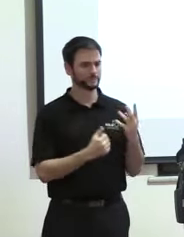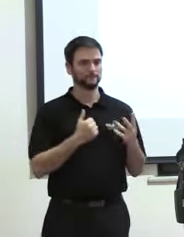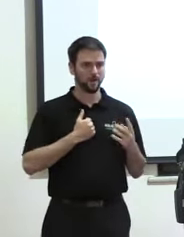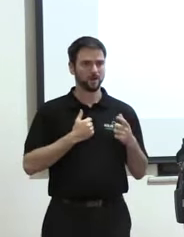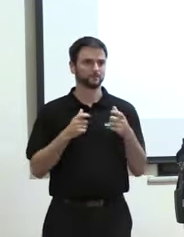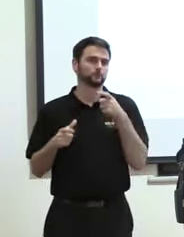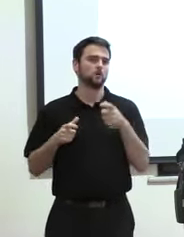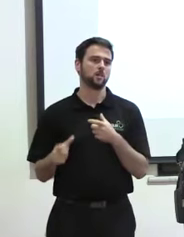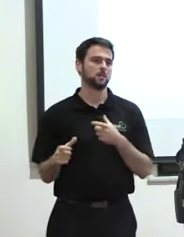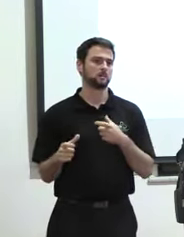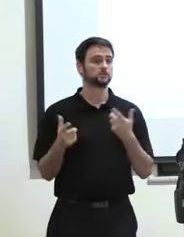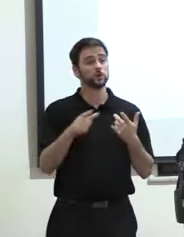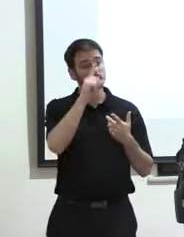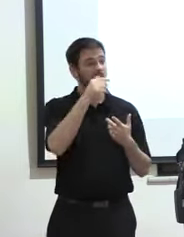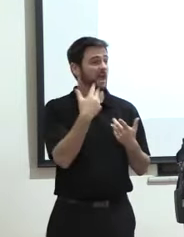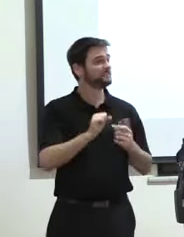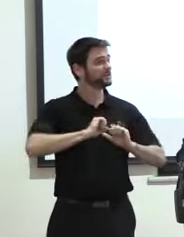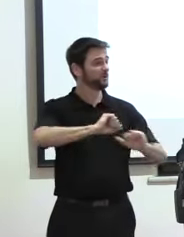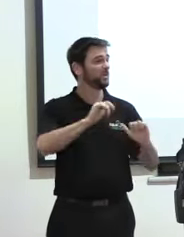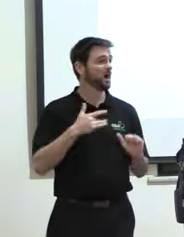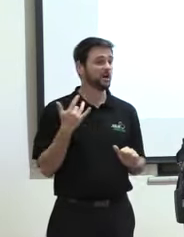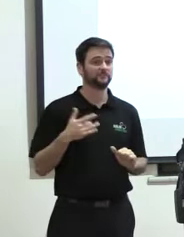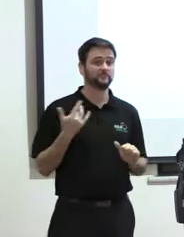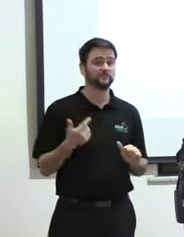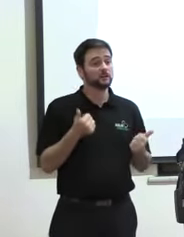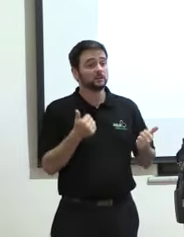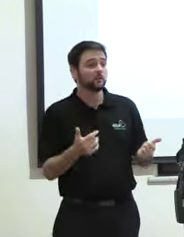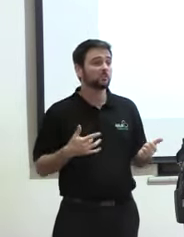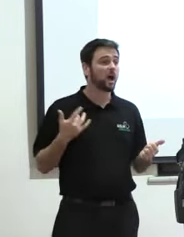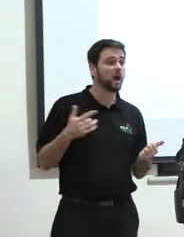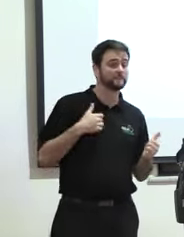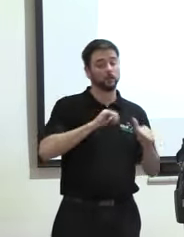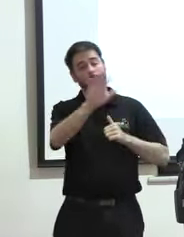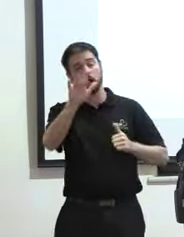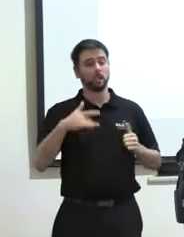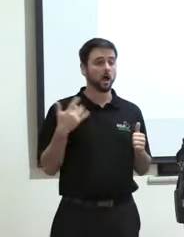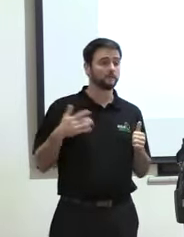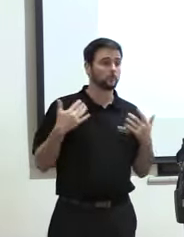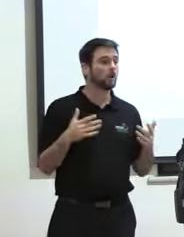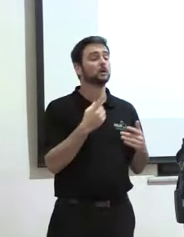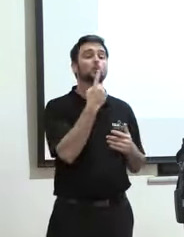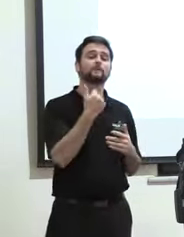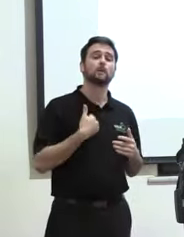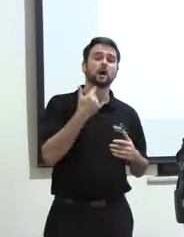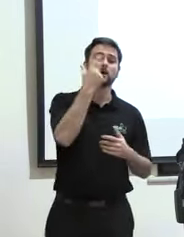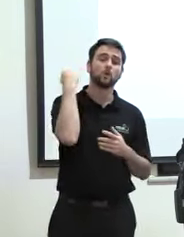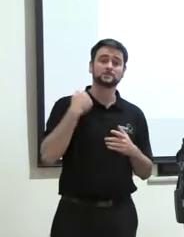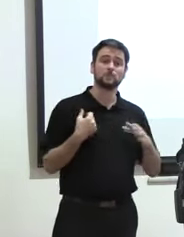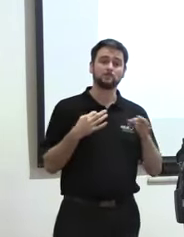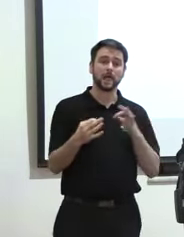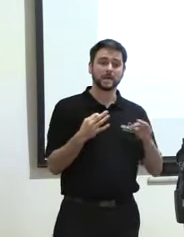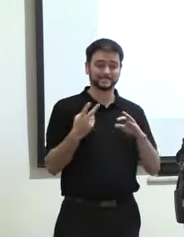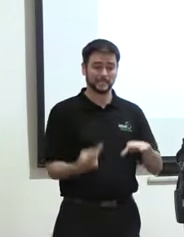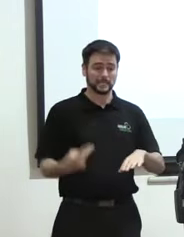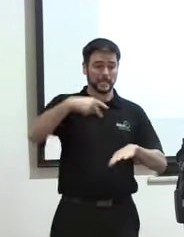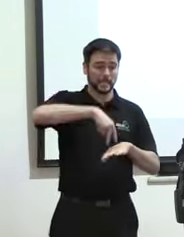life or an extraordinary life. I know personally in my NDIS plan, one of my goals is getting out of bed every morning, and it's